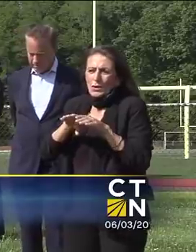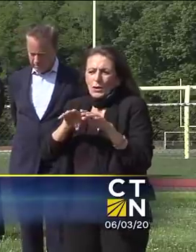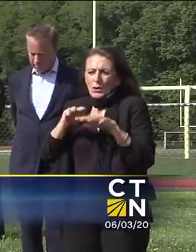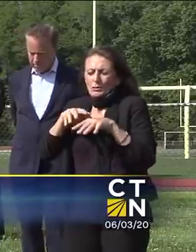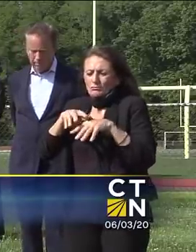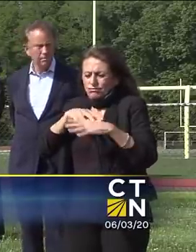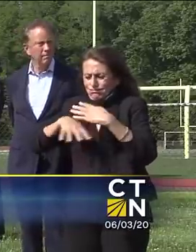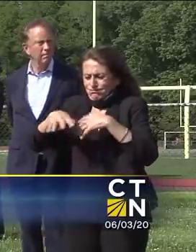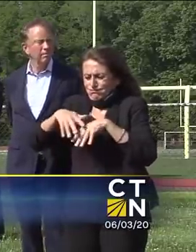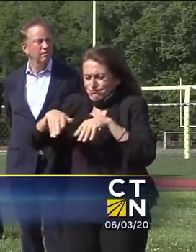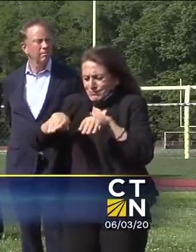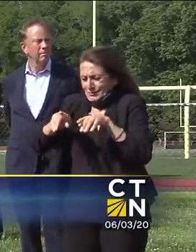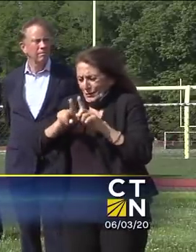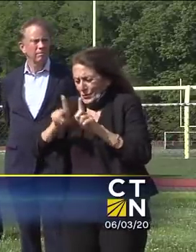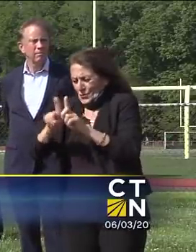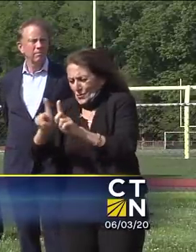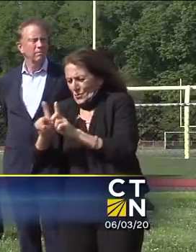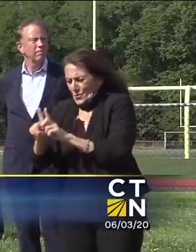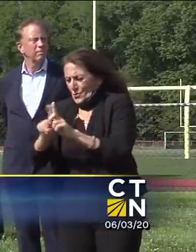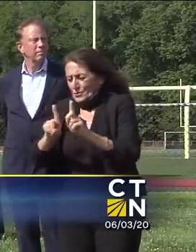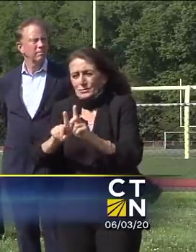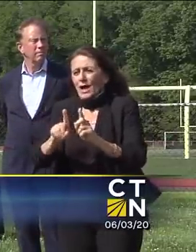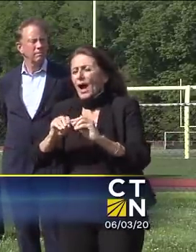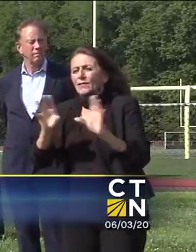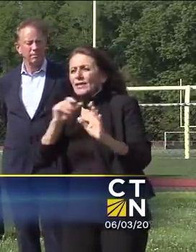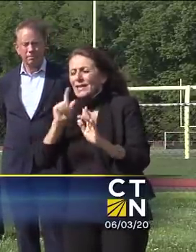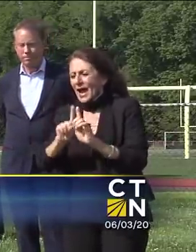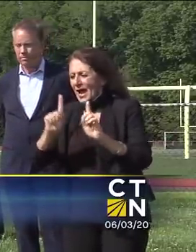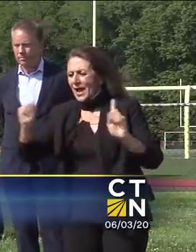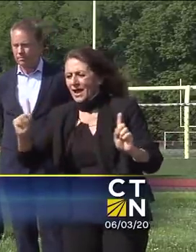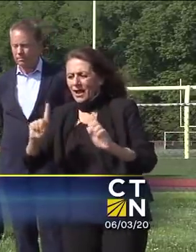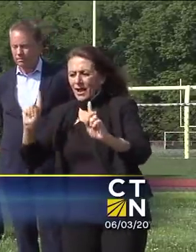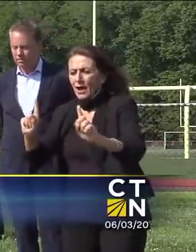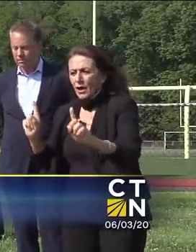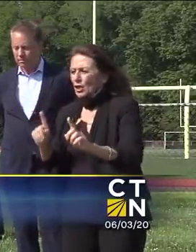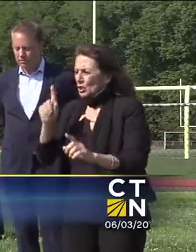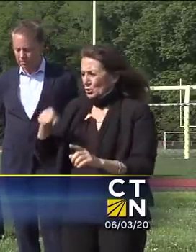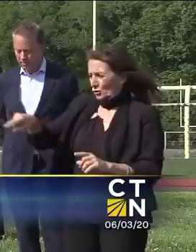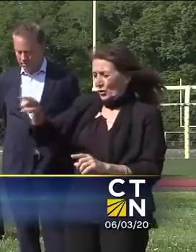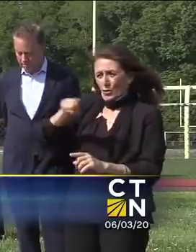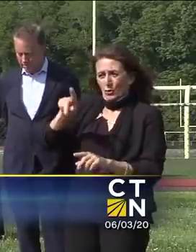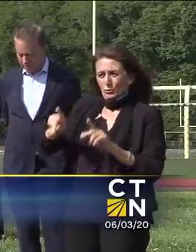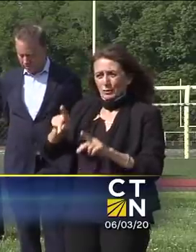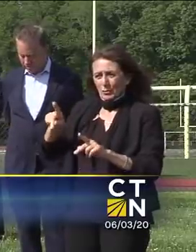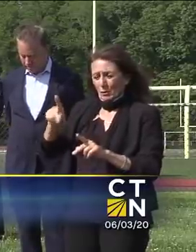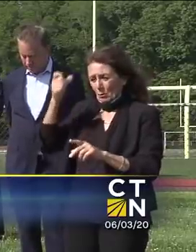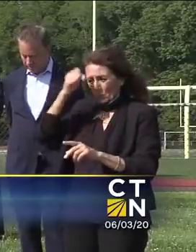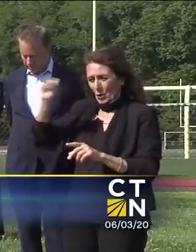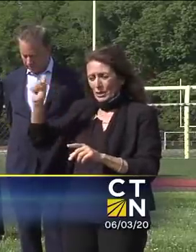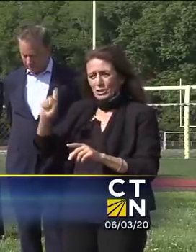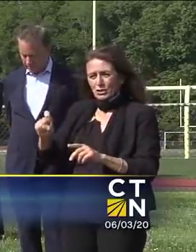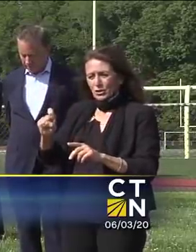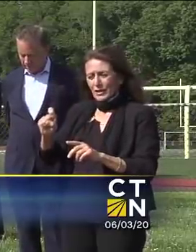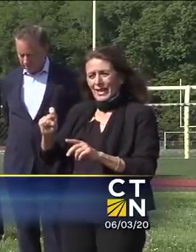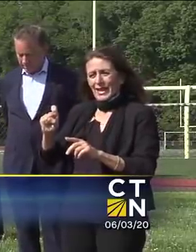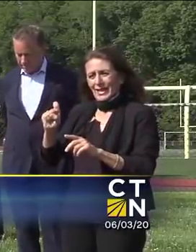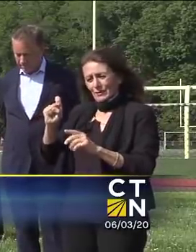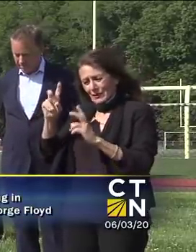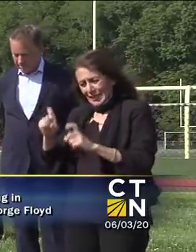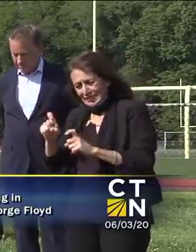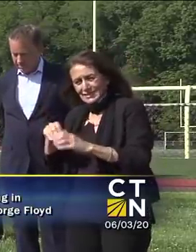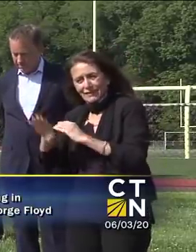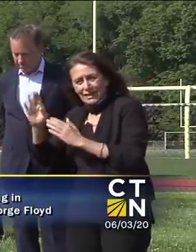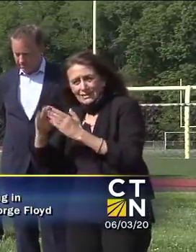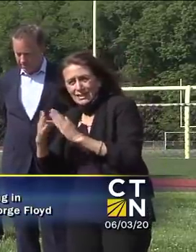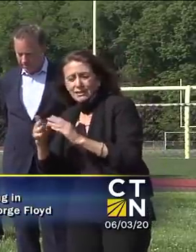these protests, obviously not social distancing, should they be tested in the city that they have been in, whether it's